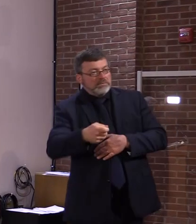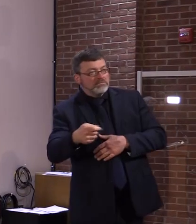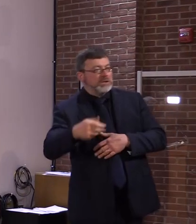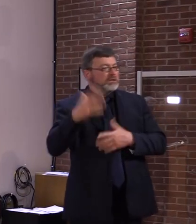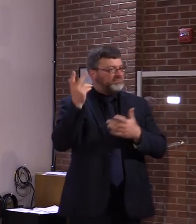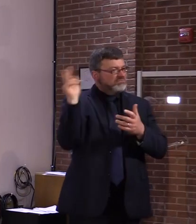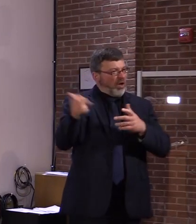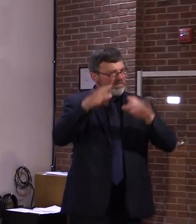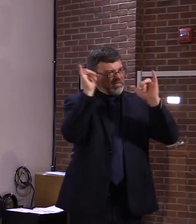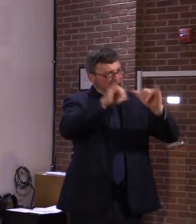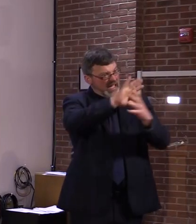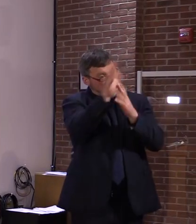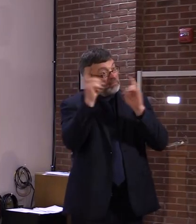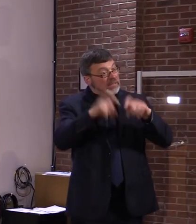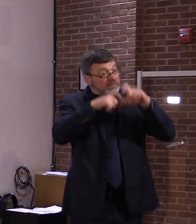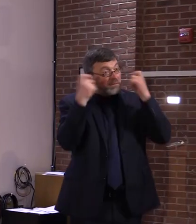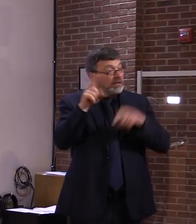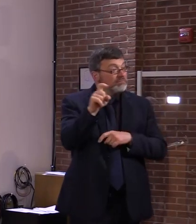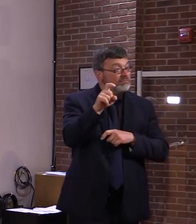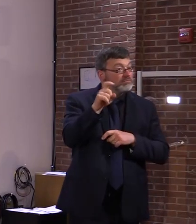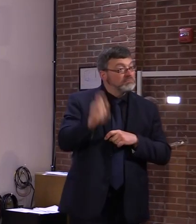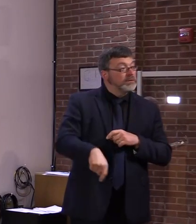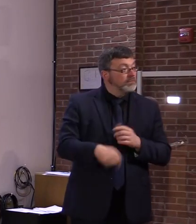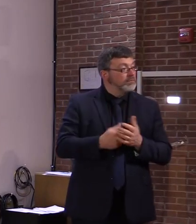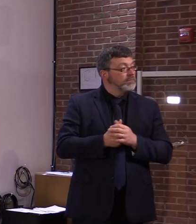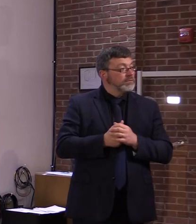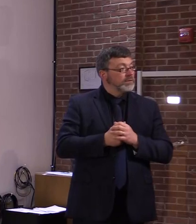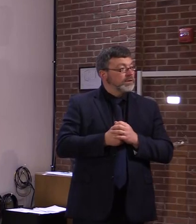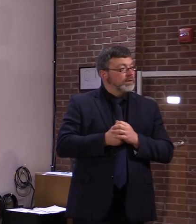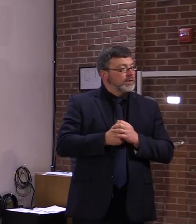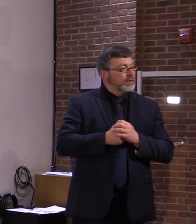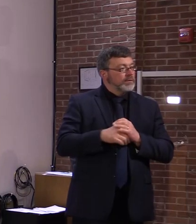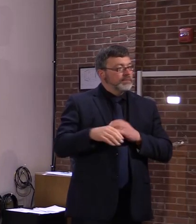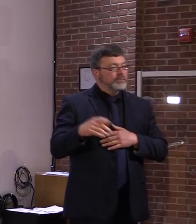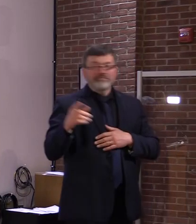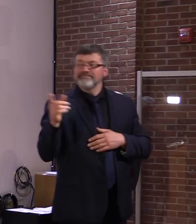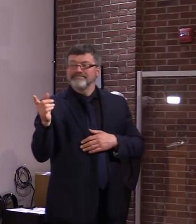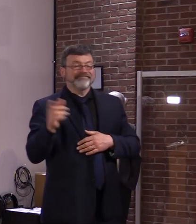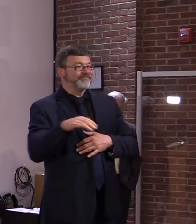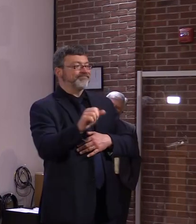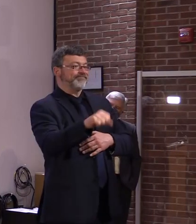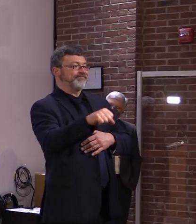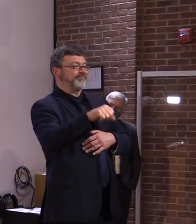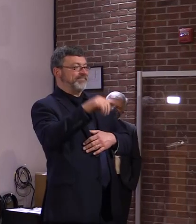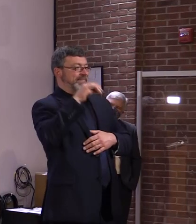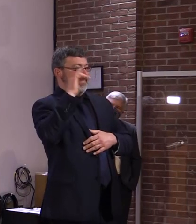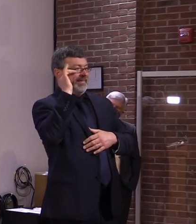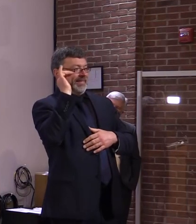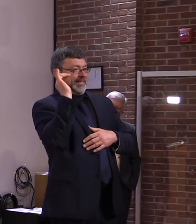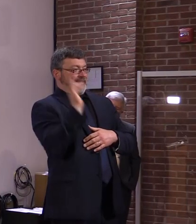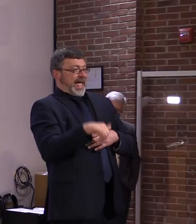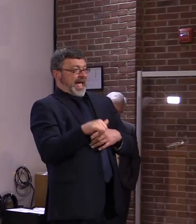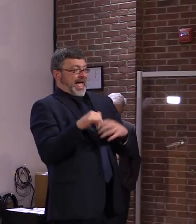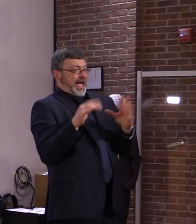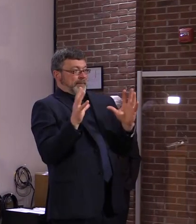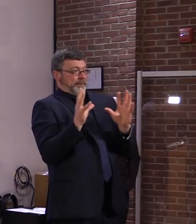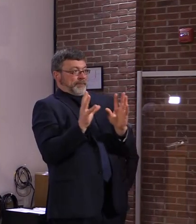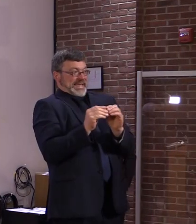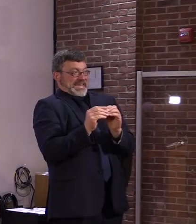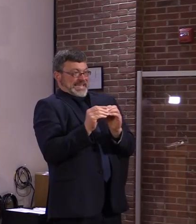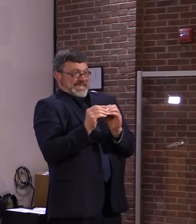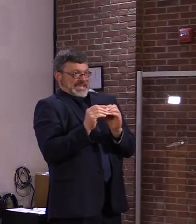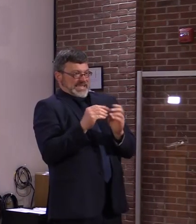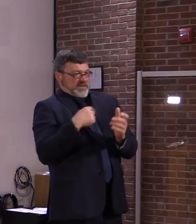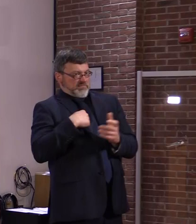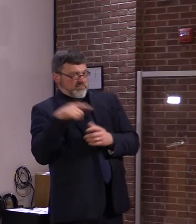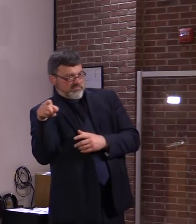up at our restart meeting. So we don't create the policy here today. So